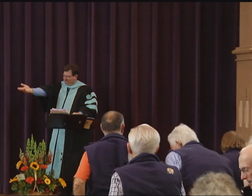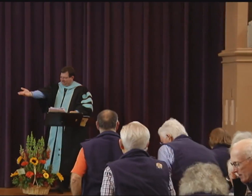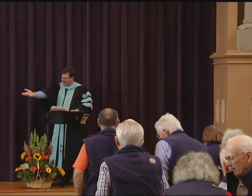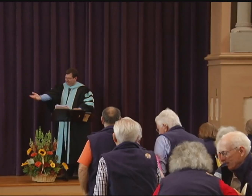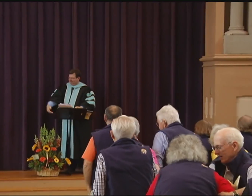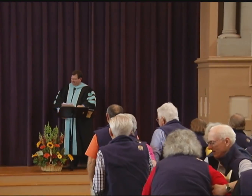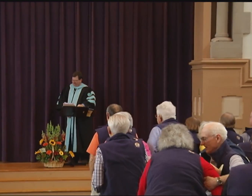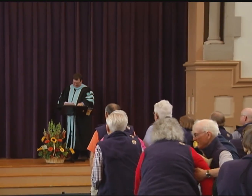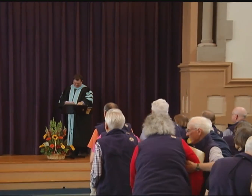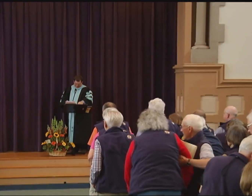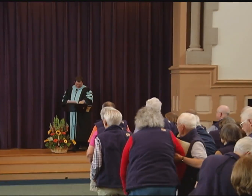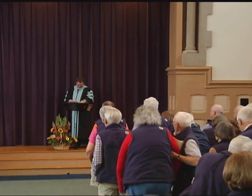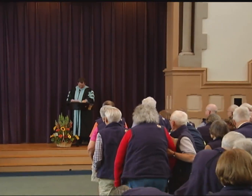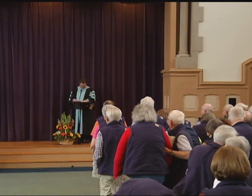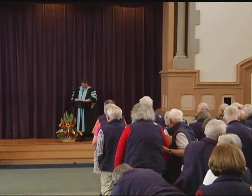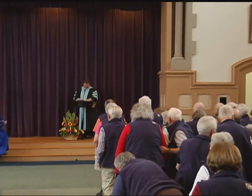standing? Mr. President,